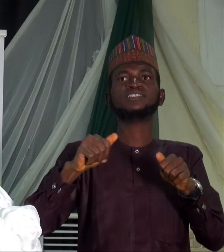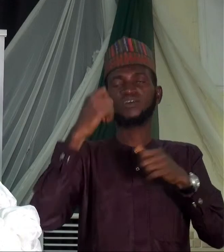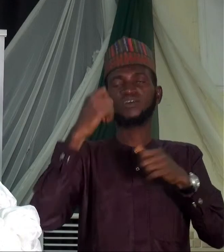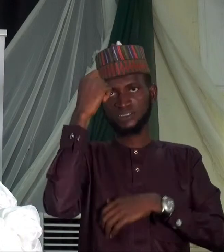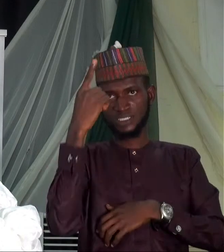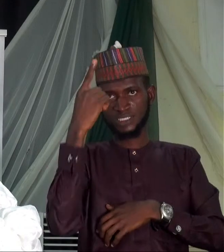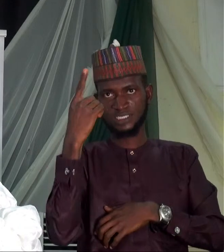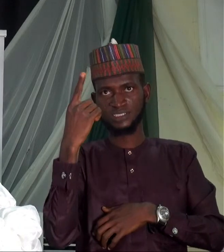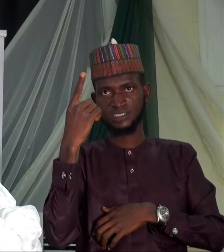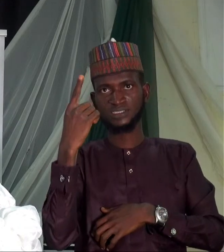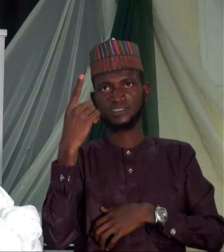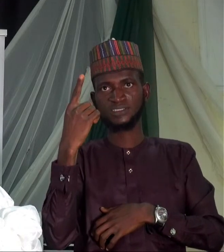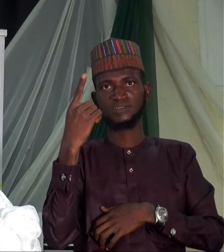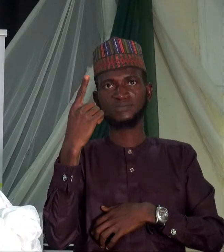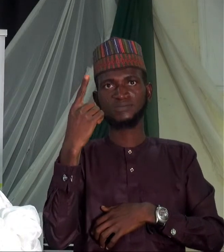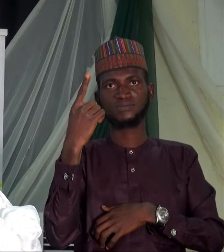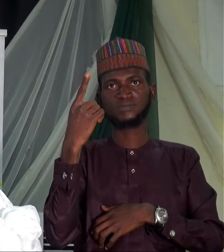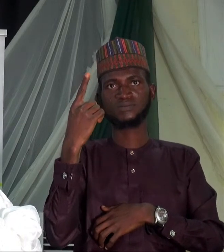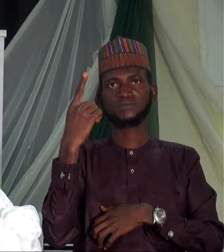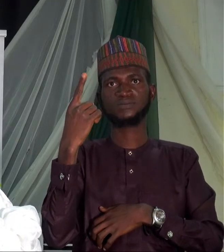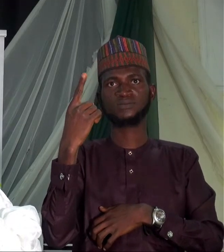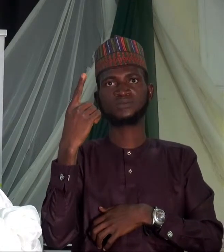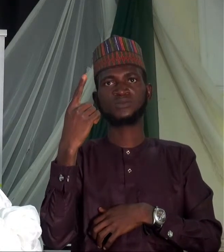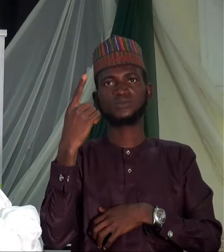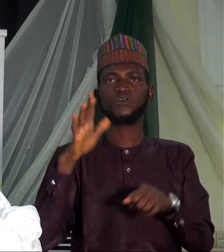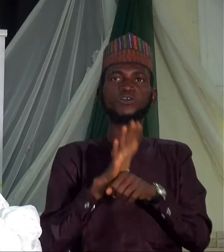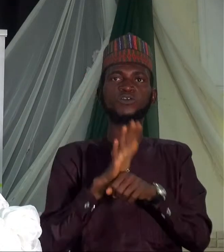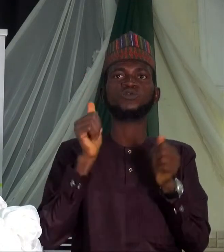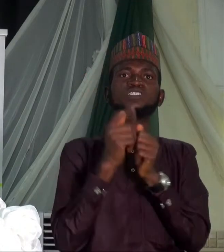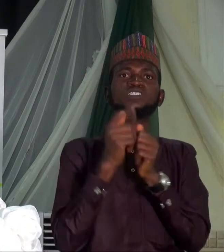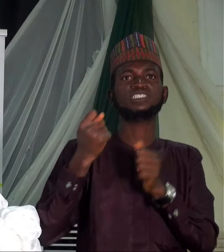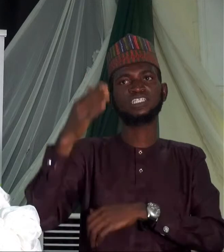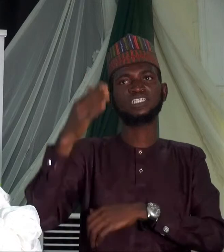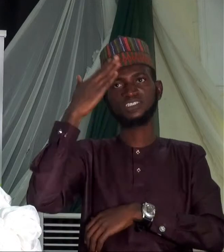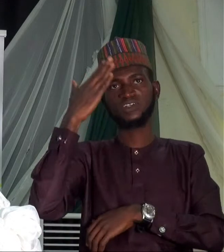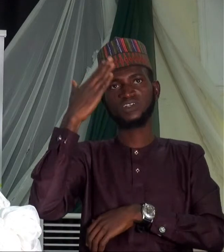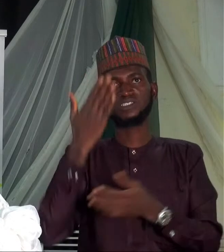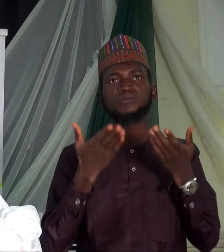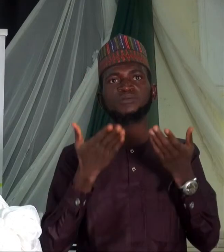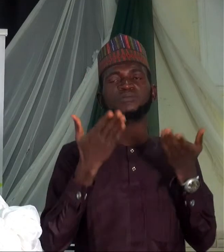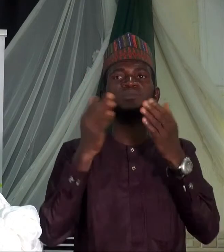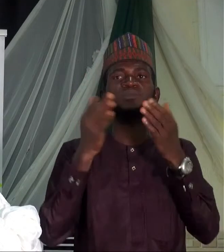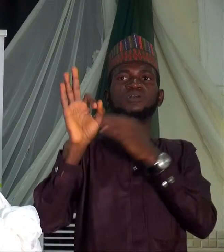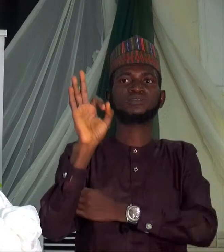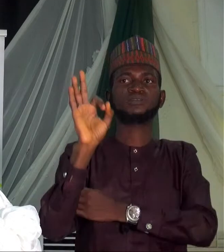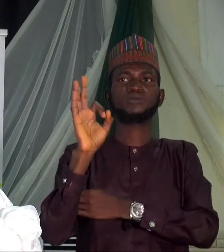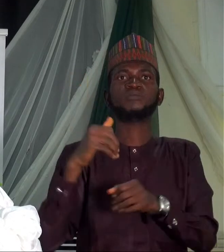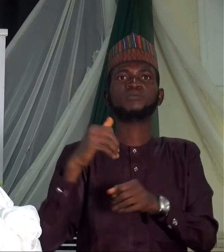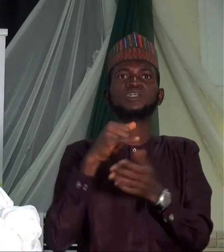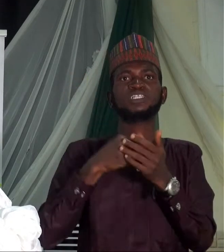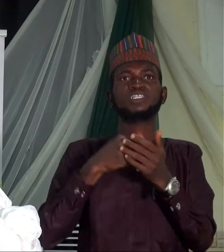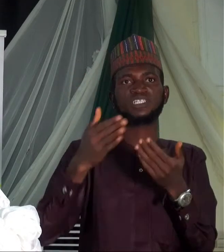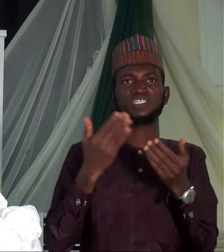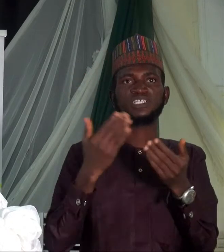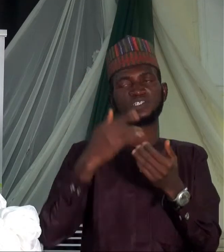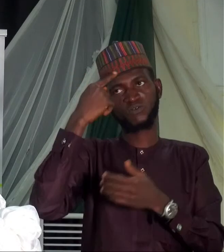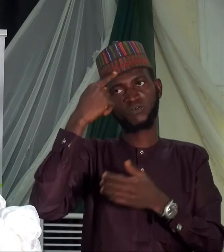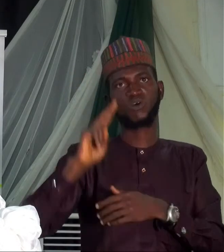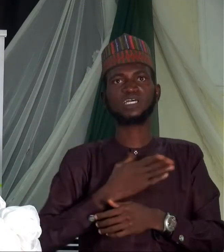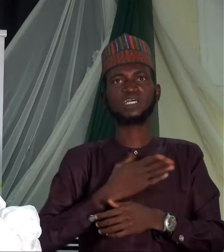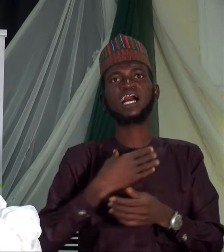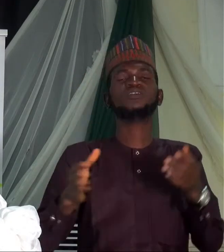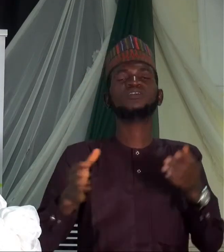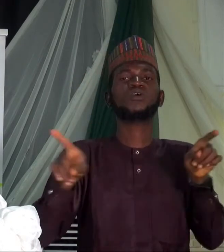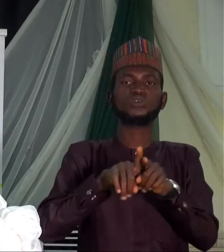our brain, and everything filled with knowledge. We pray Almighty Allah make it easy for them, and may He accept it from us as an act